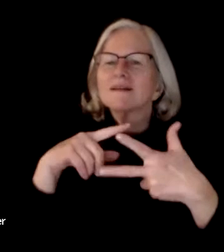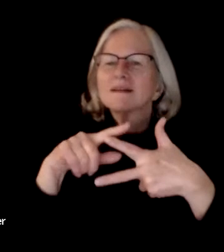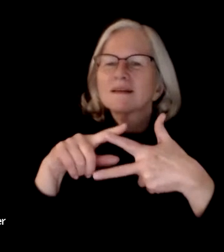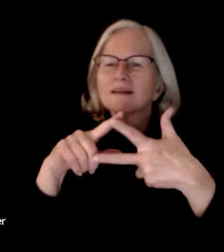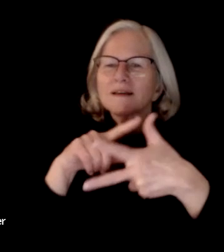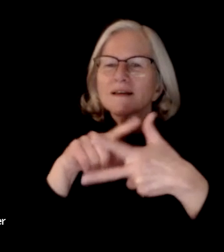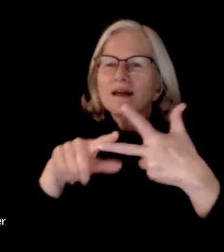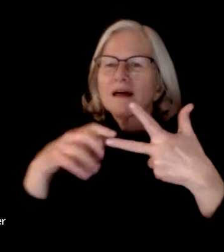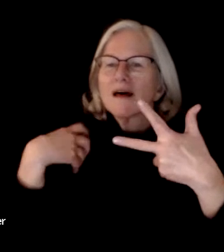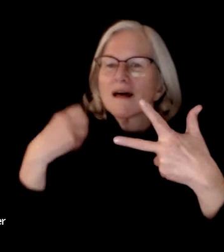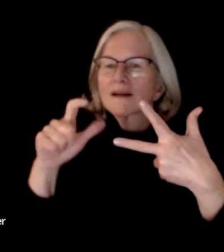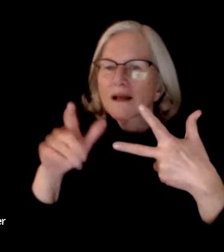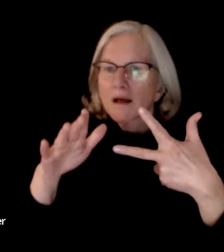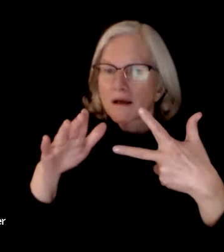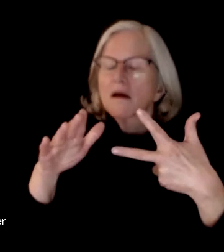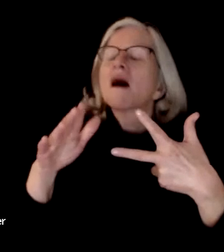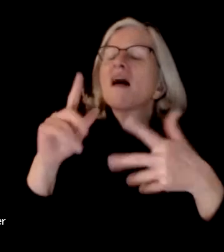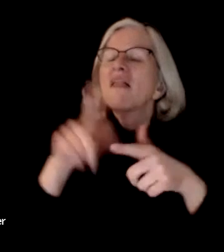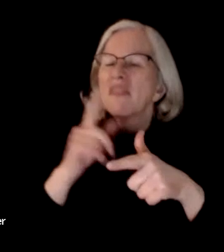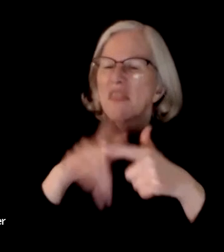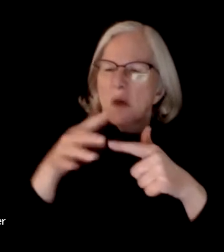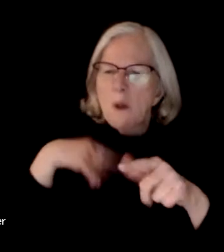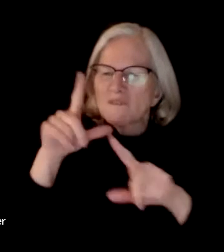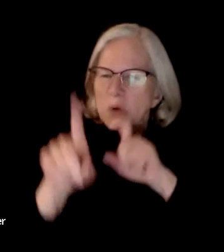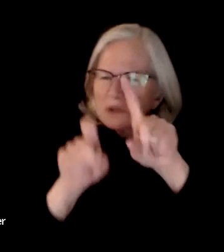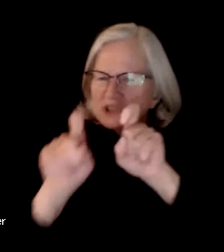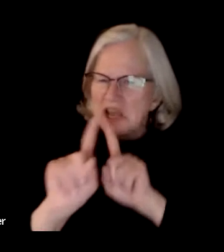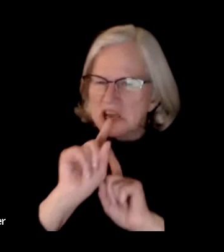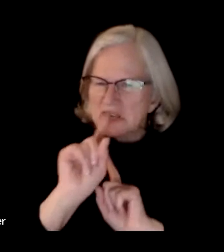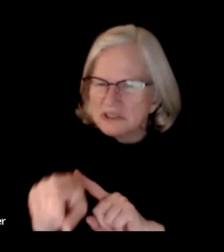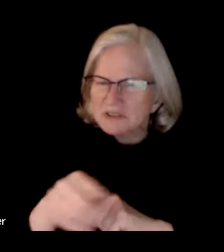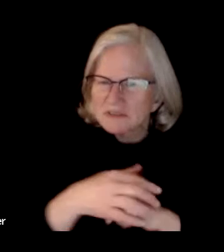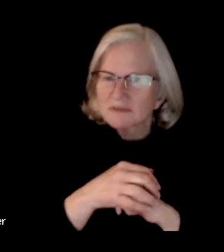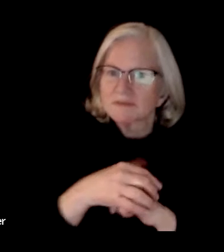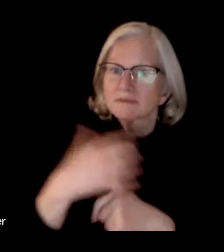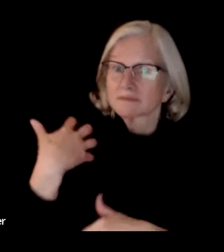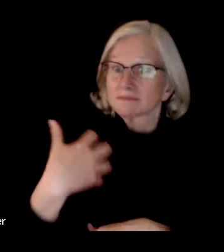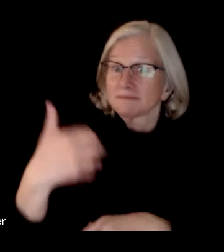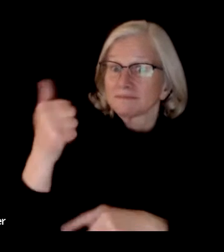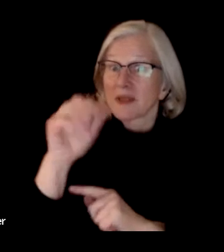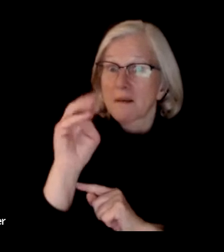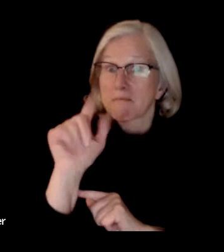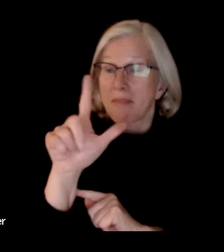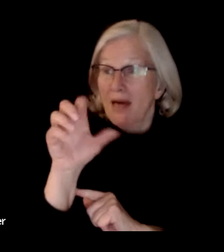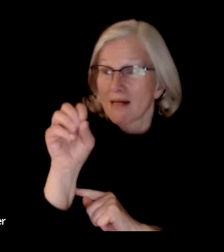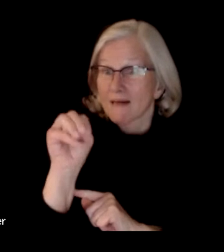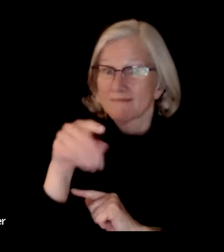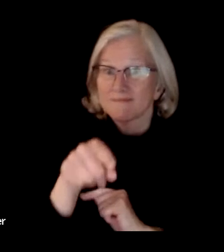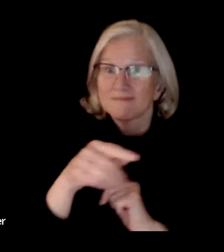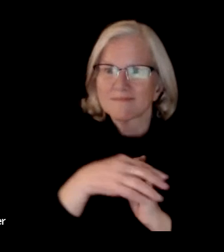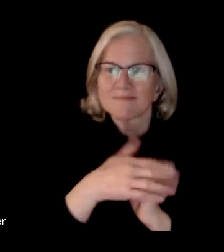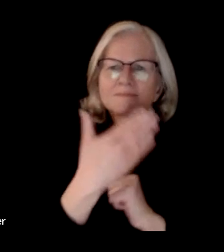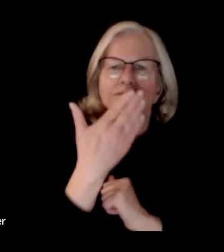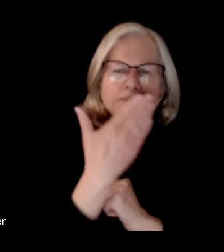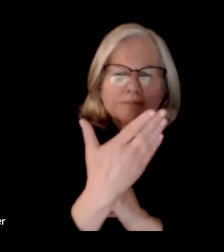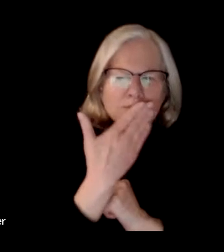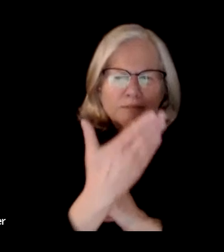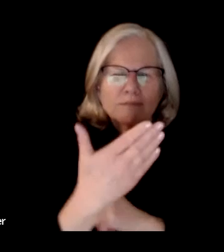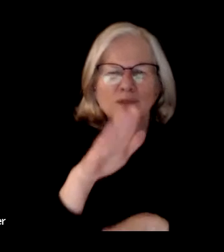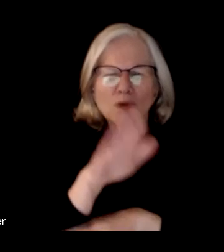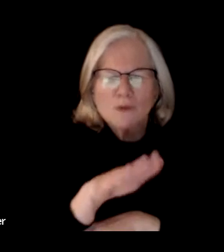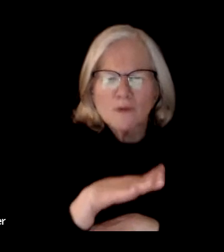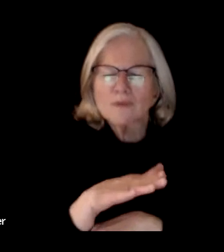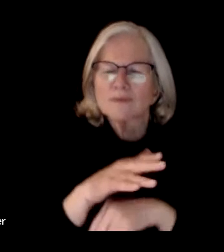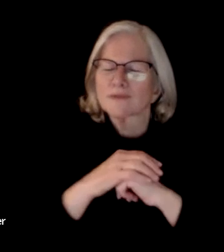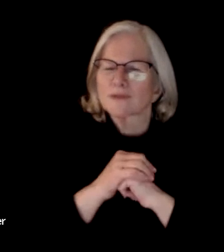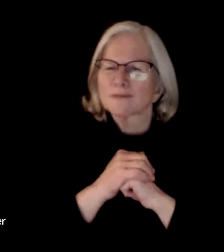from reporters on the line. With that, we'll now turn it over to Commissioner Malcolm. Thank you, Mike. Good afternoon, everyone. Globally, we are